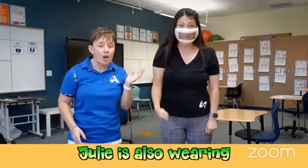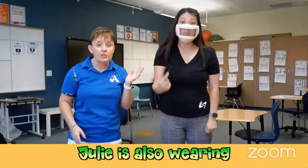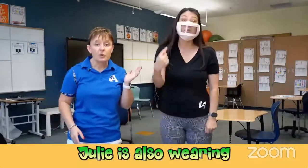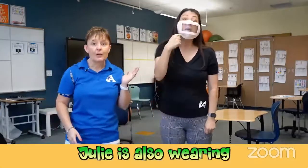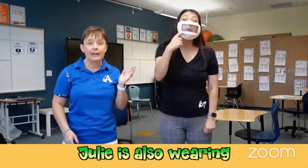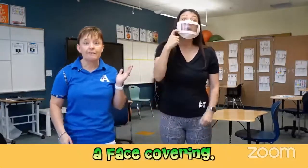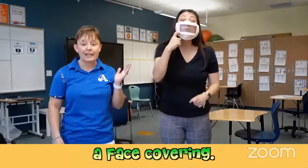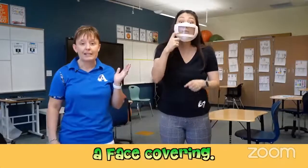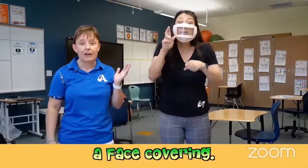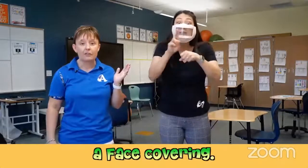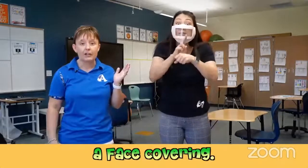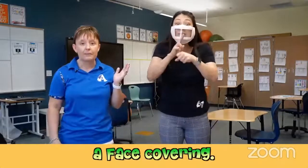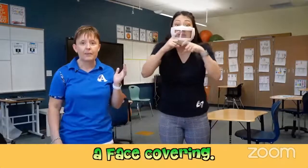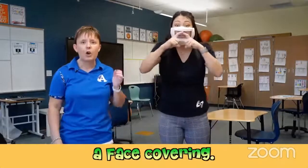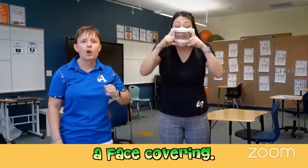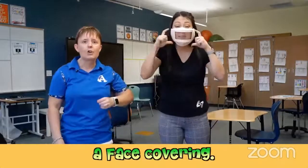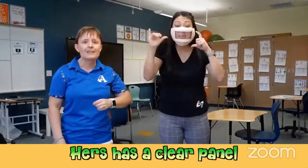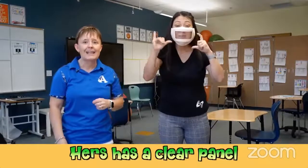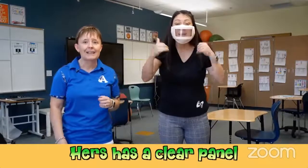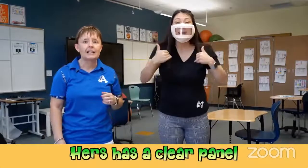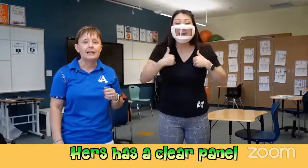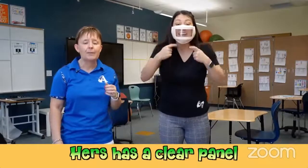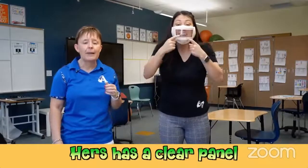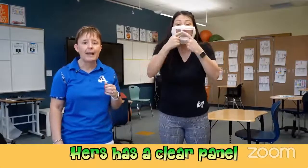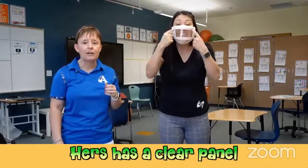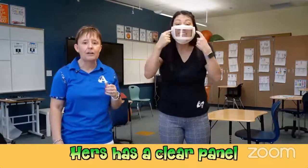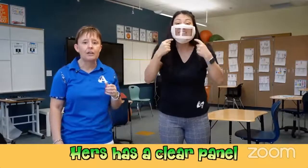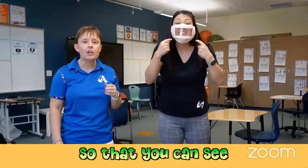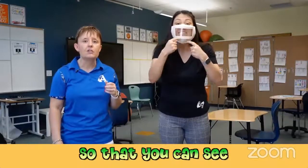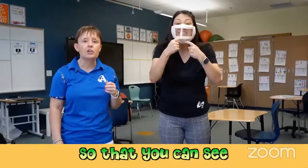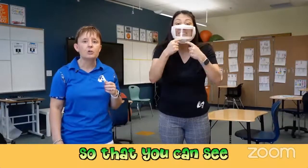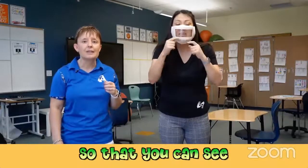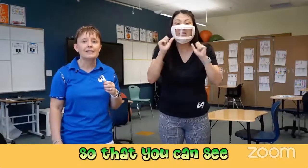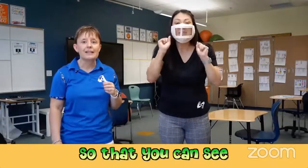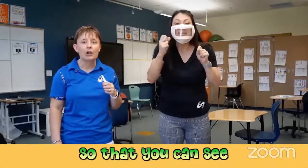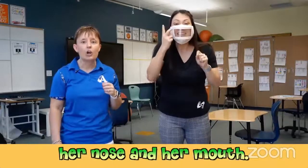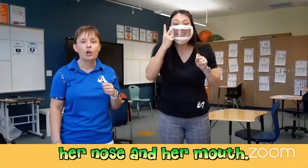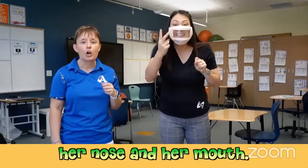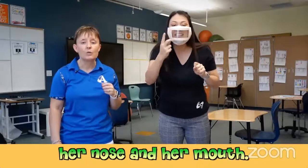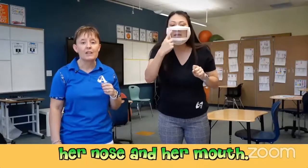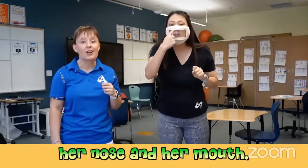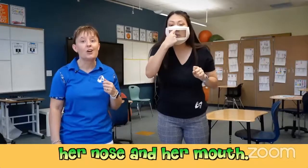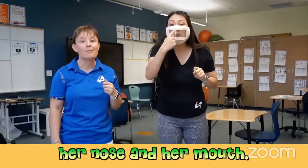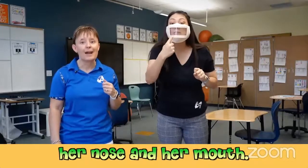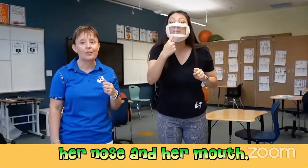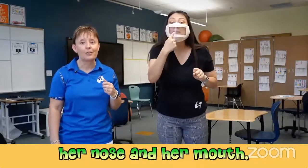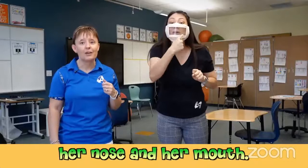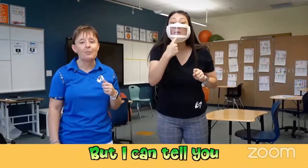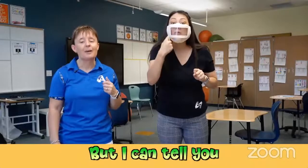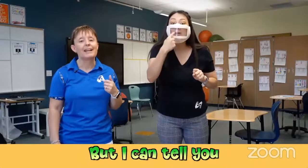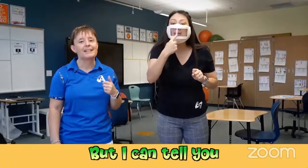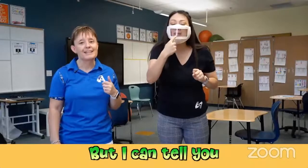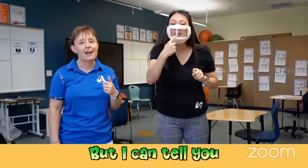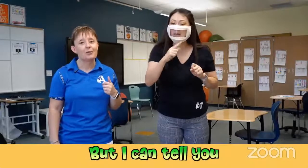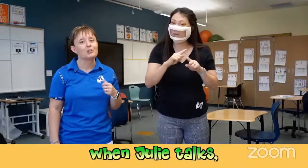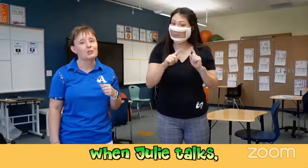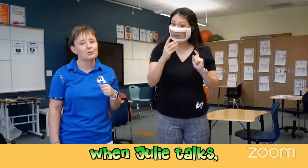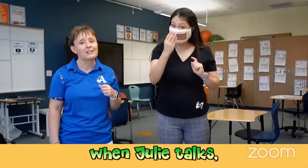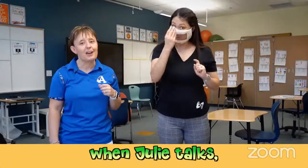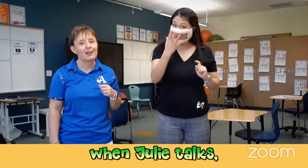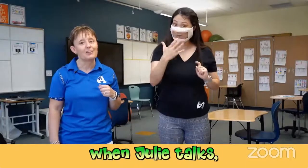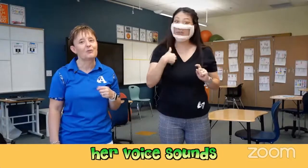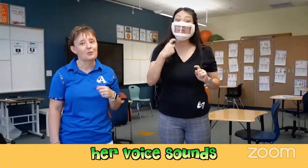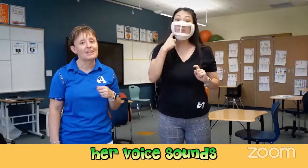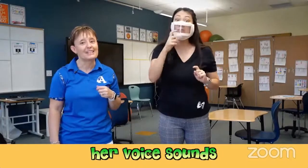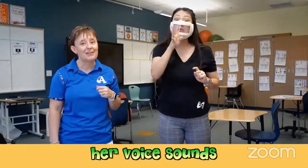Julie is also wearing a face covering. Hers has a clear panel so that you can see her nose and her mouth. But I can tell you when